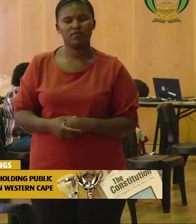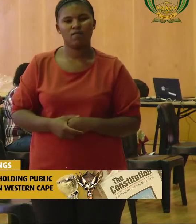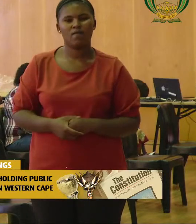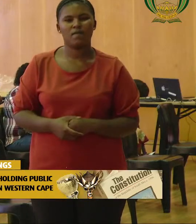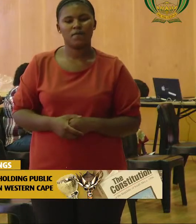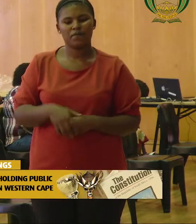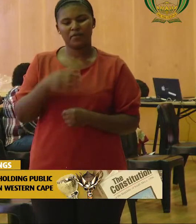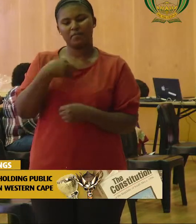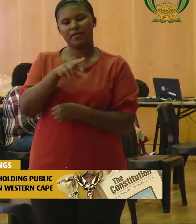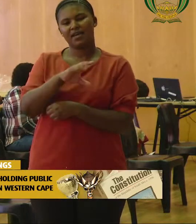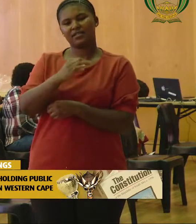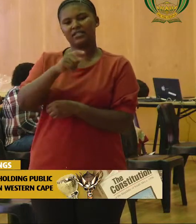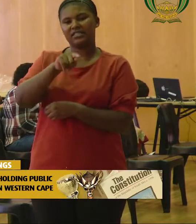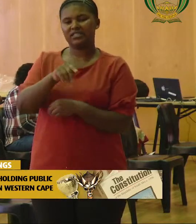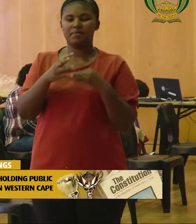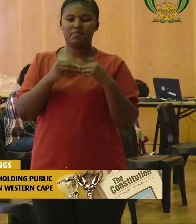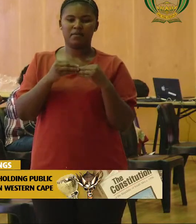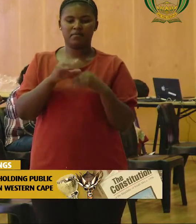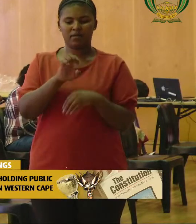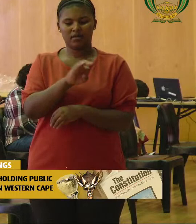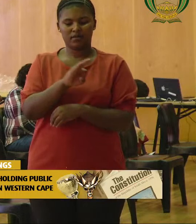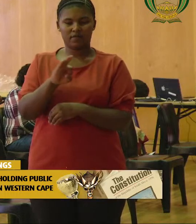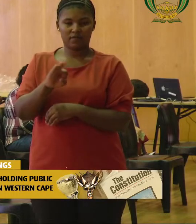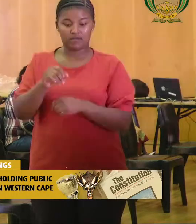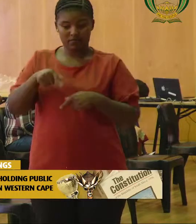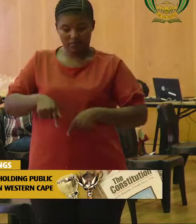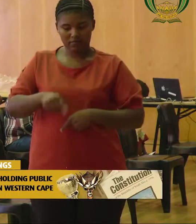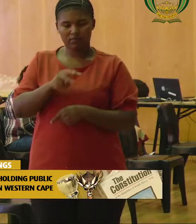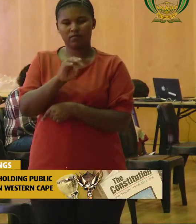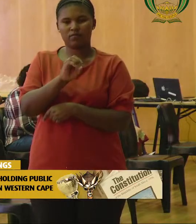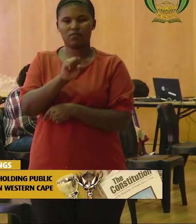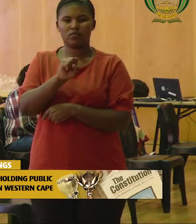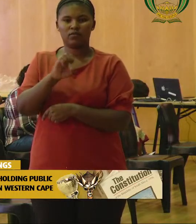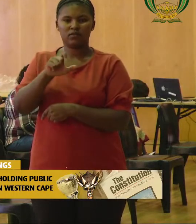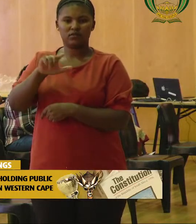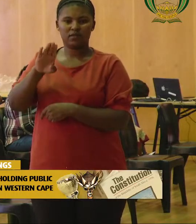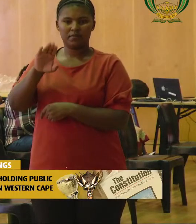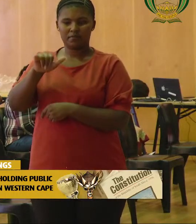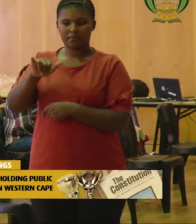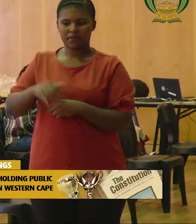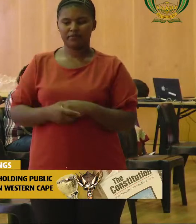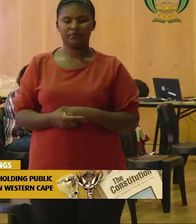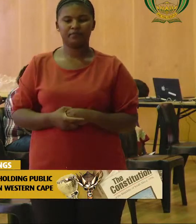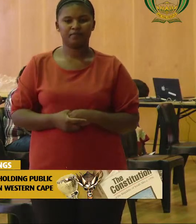The RCT member ye-EFF apha eMosselbay.